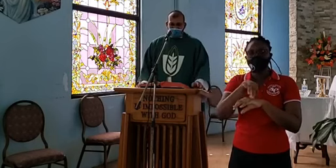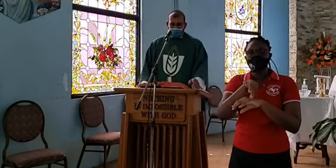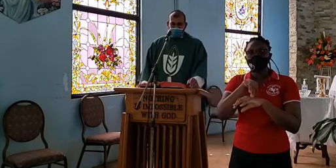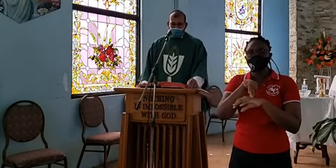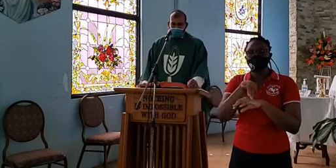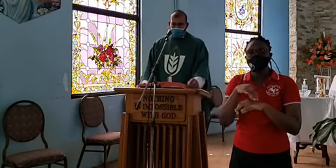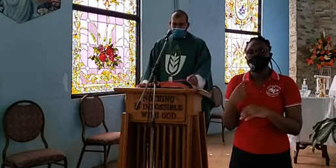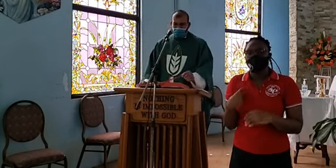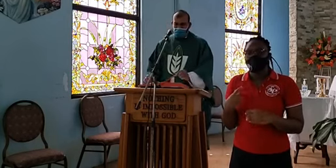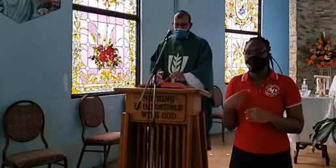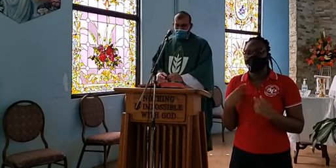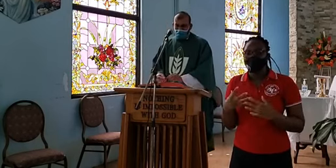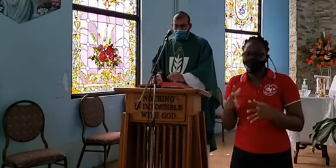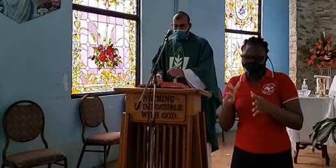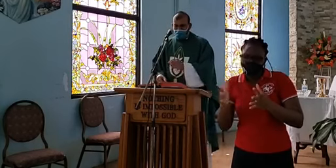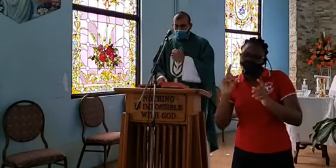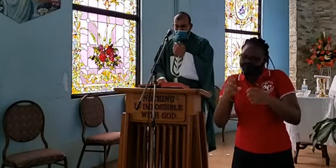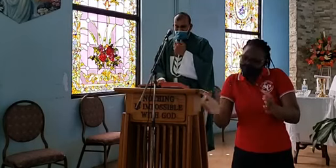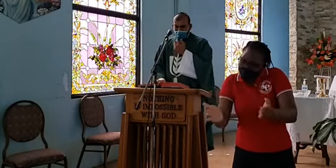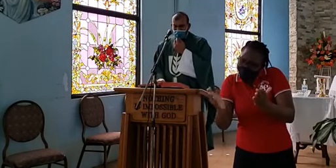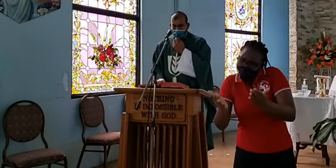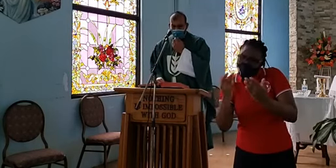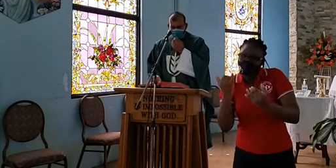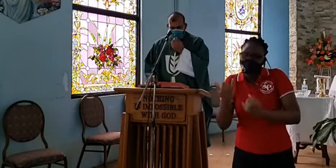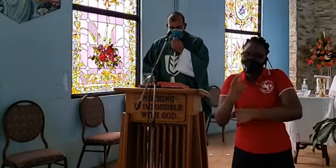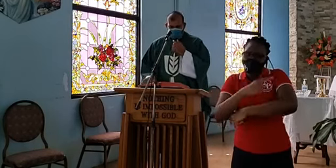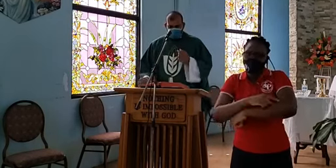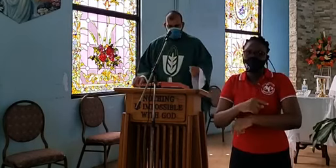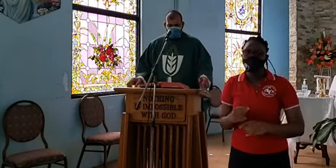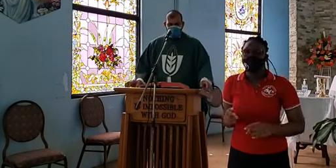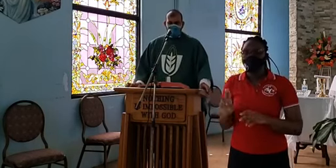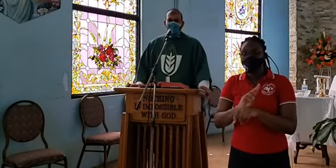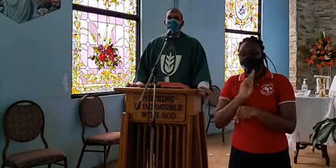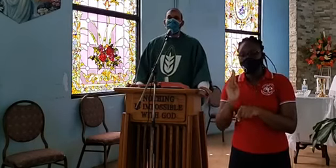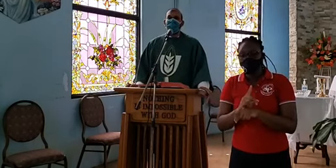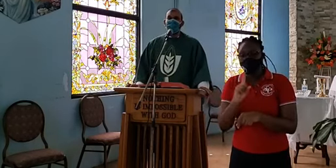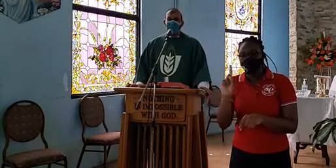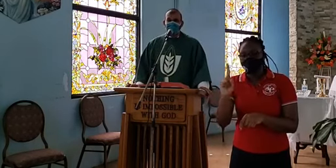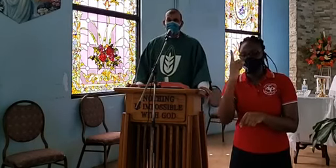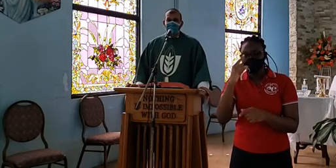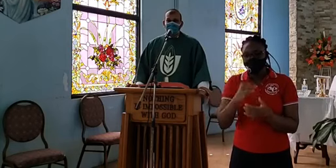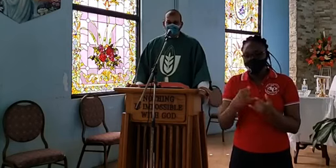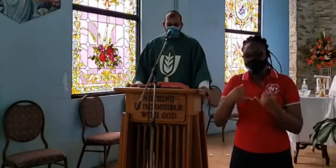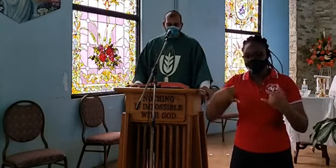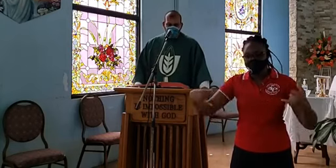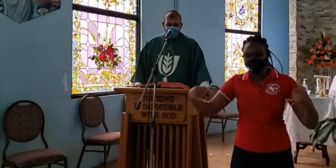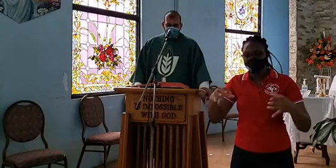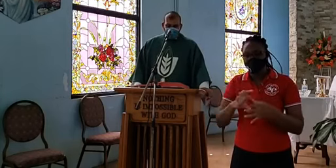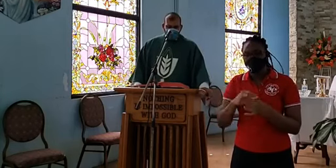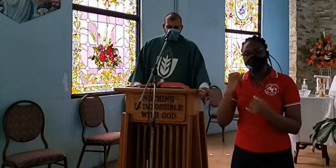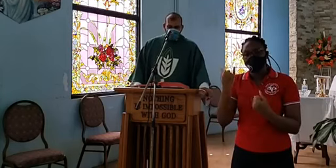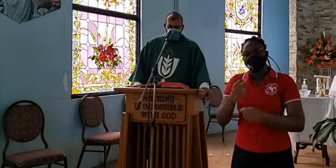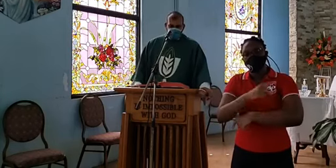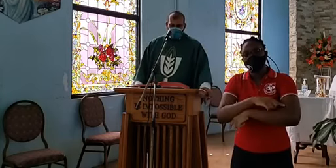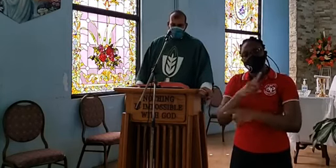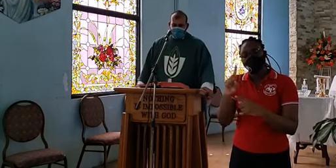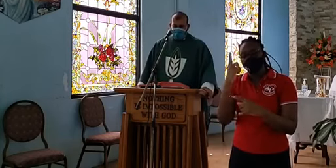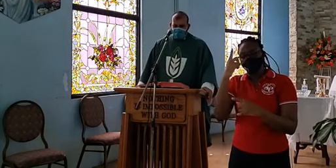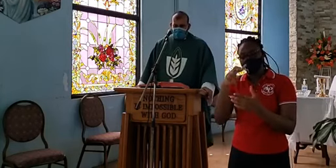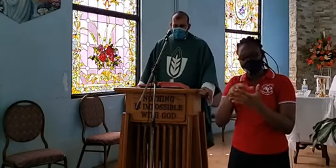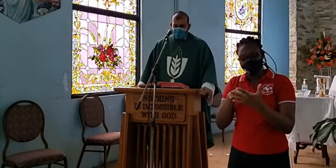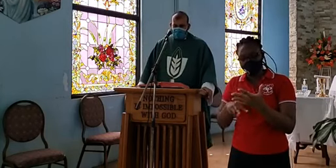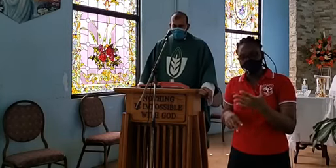I urge you to this day, and I use the first line of the day's first